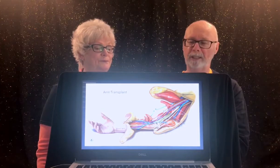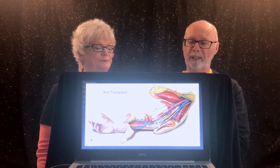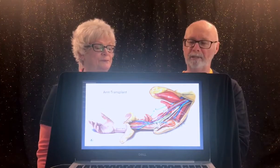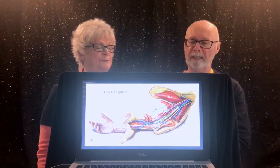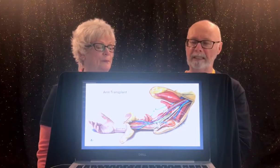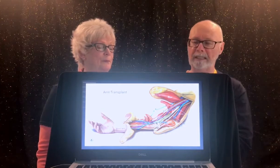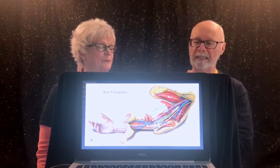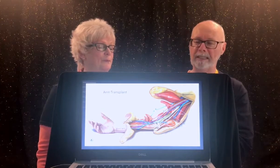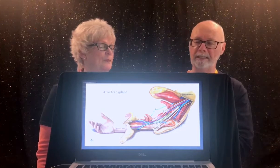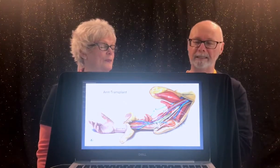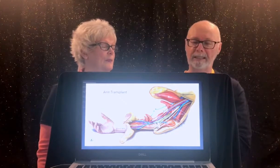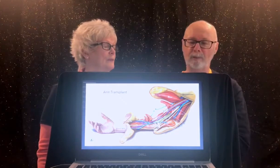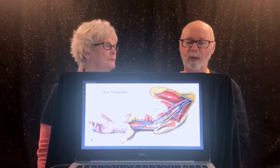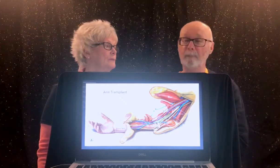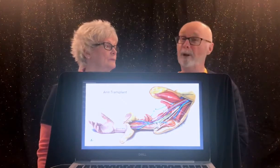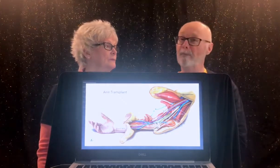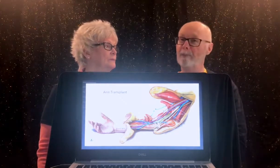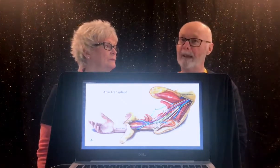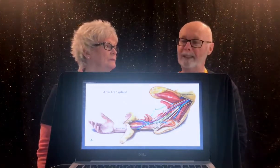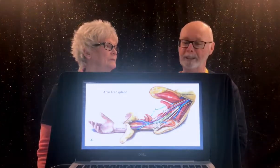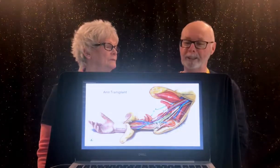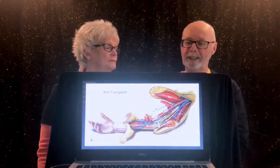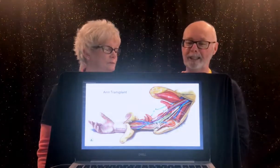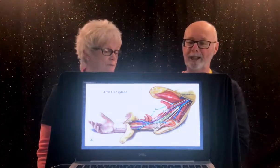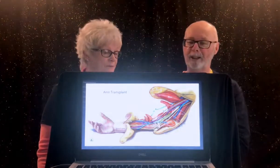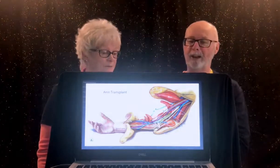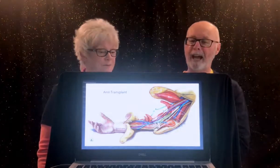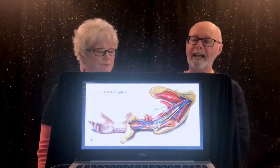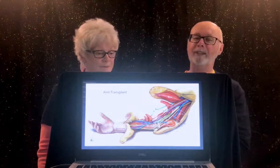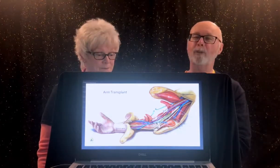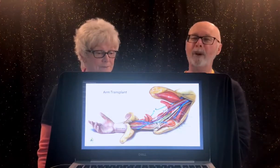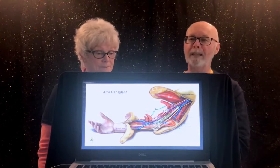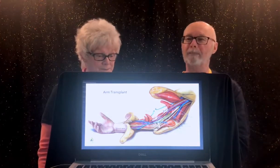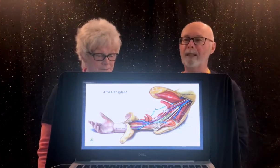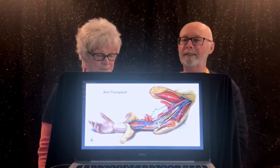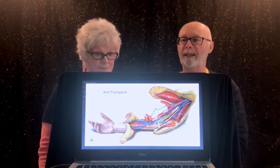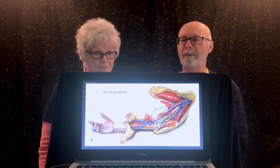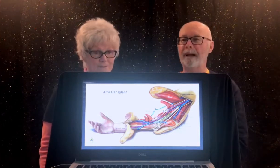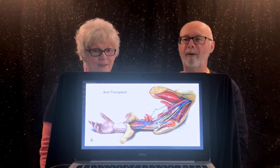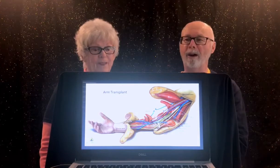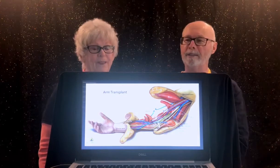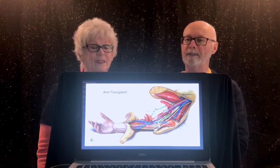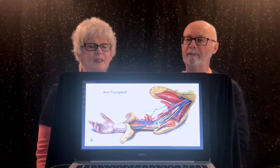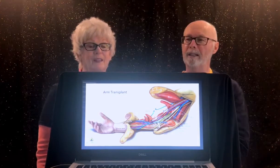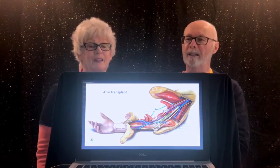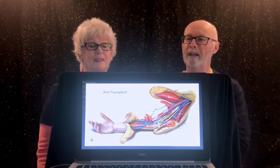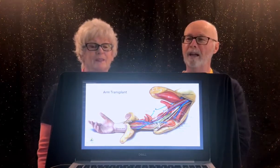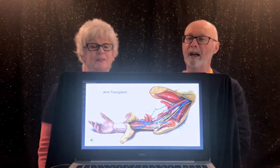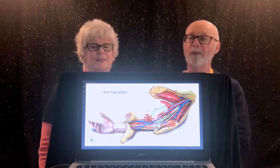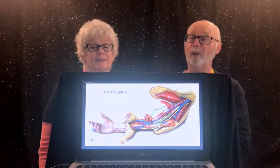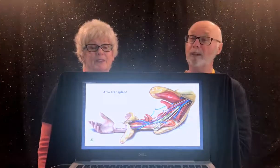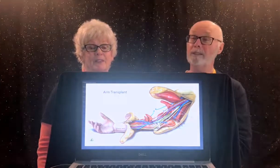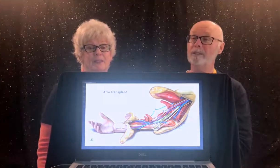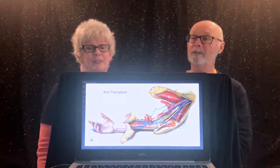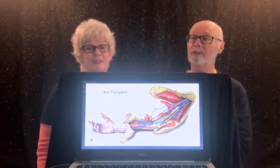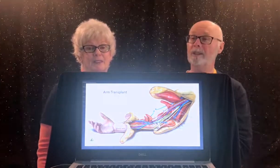gift. He and Steve were a perfect match in skin color, height, weight, blood type. How awesome. Other organs of